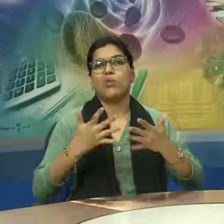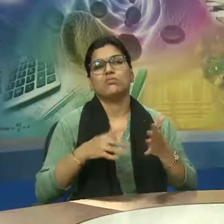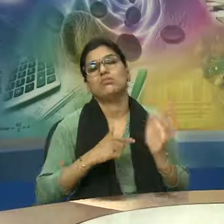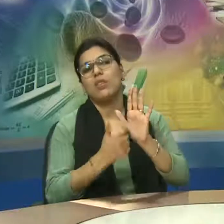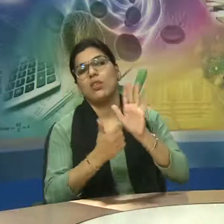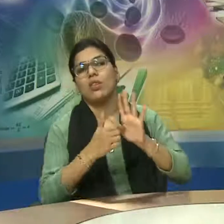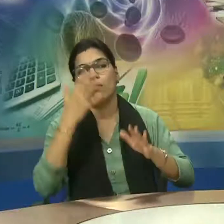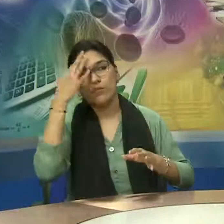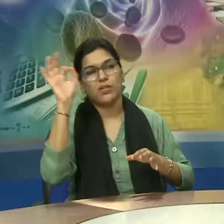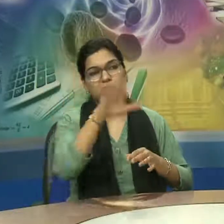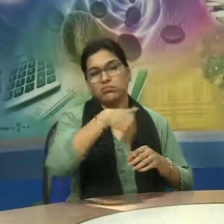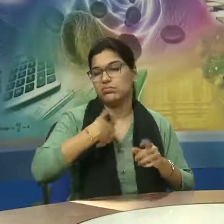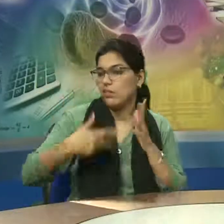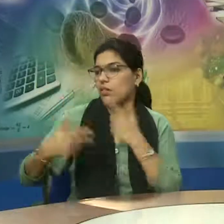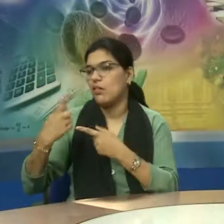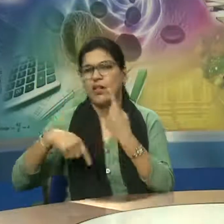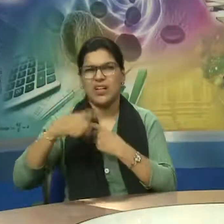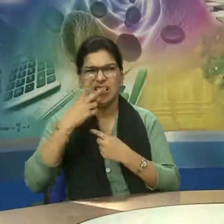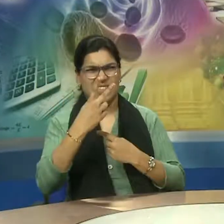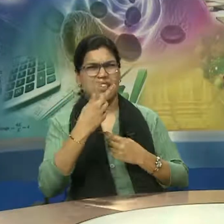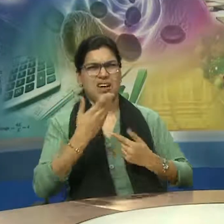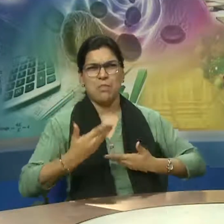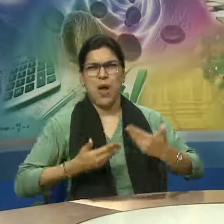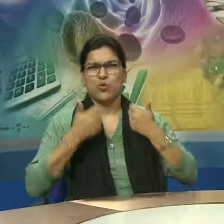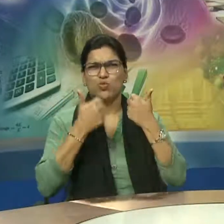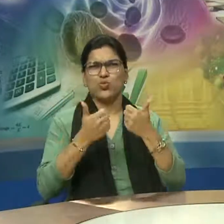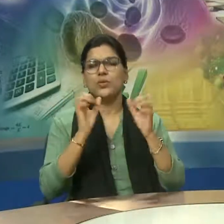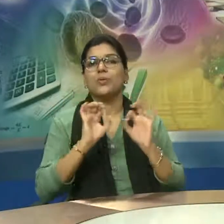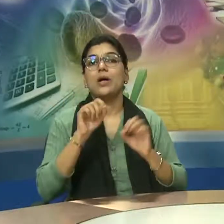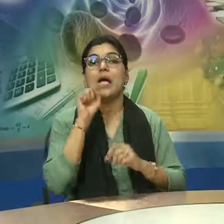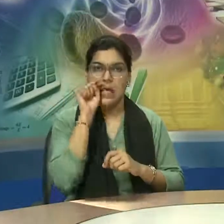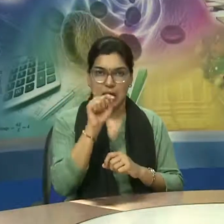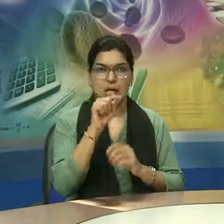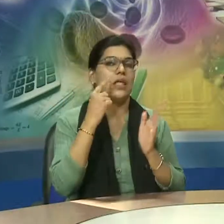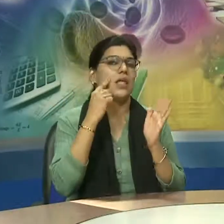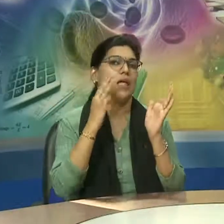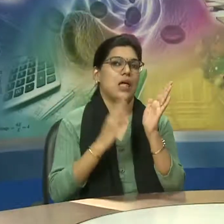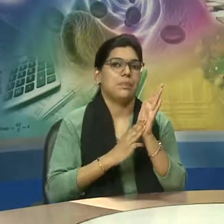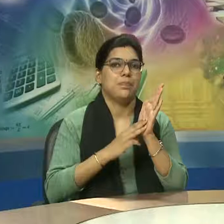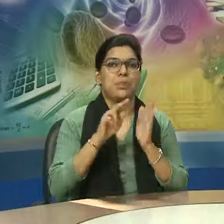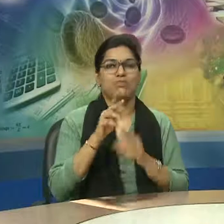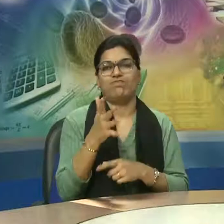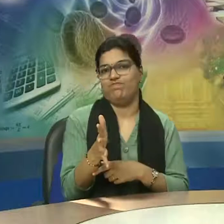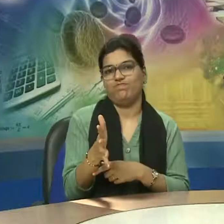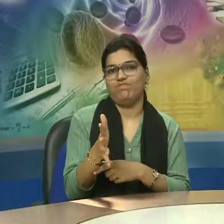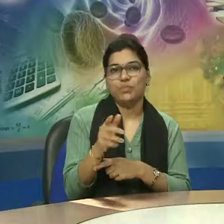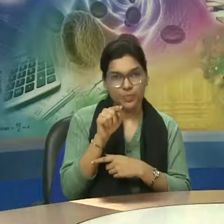Meaning of M is not or opposite of.